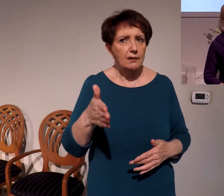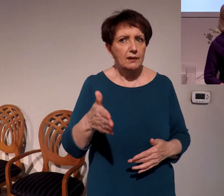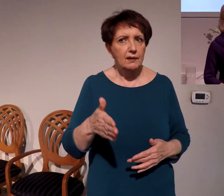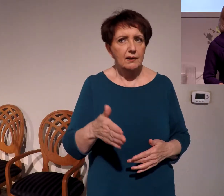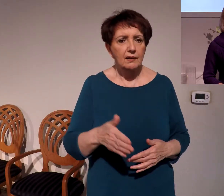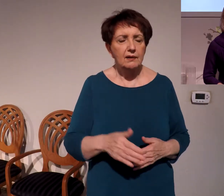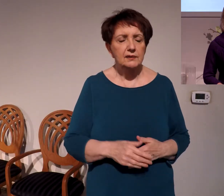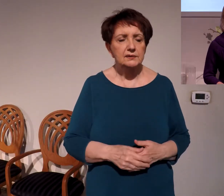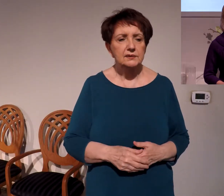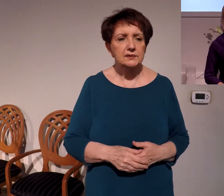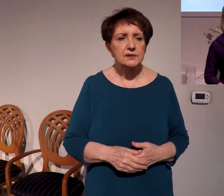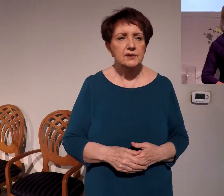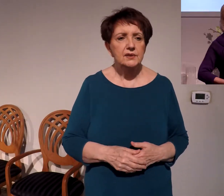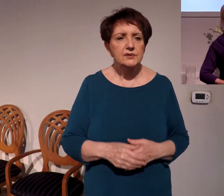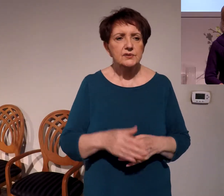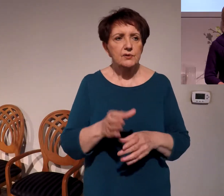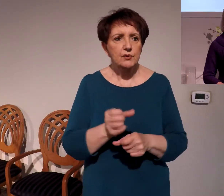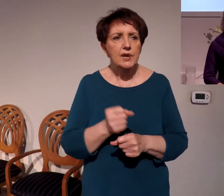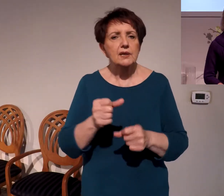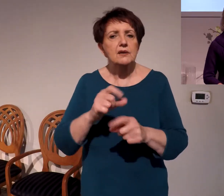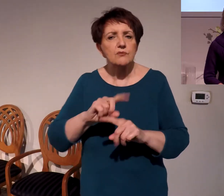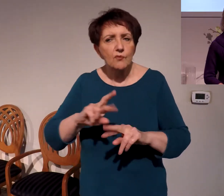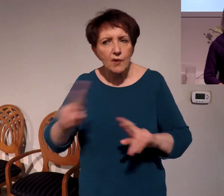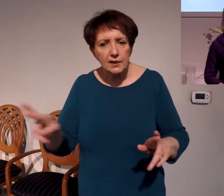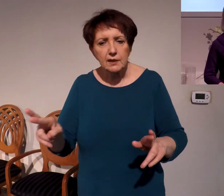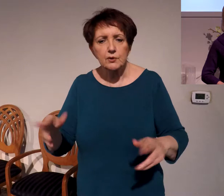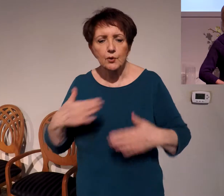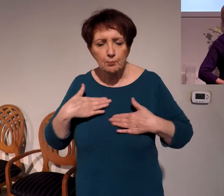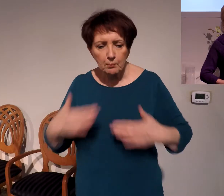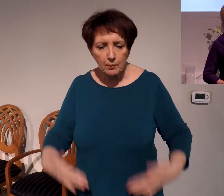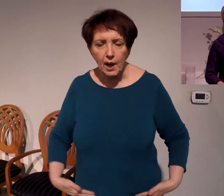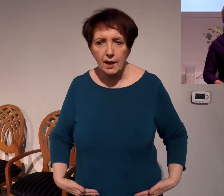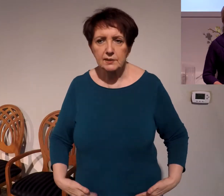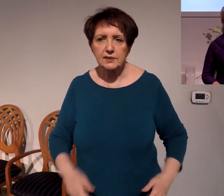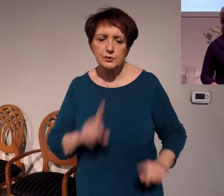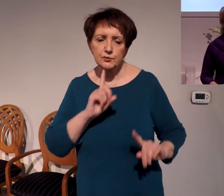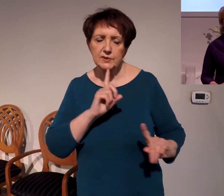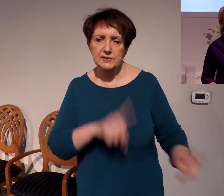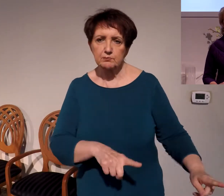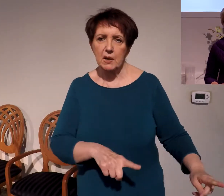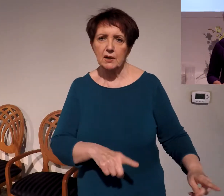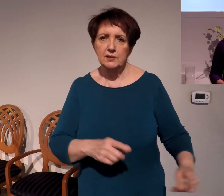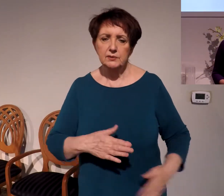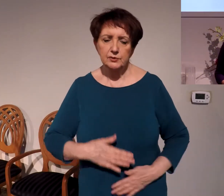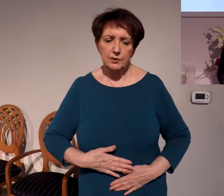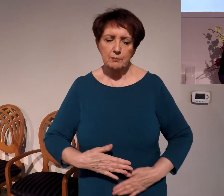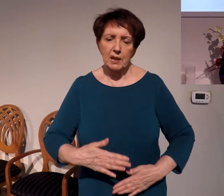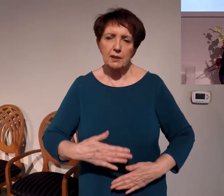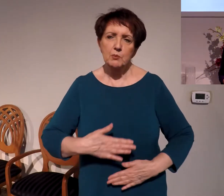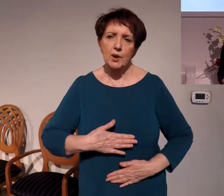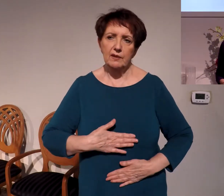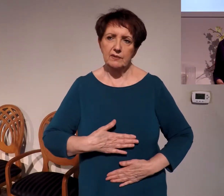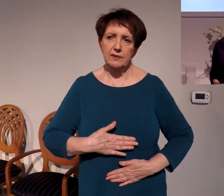actually conditioning your whole body to respond to the belly breath